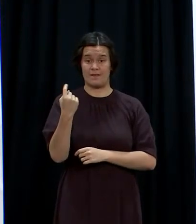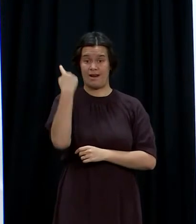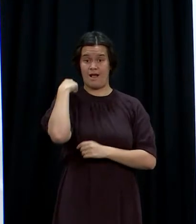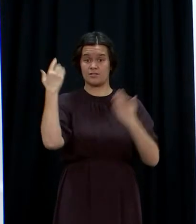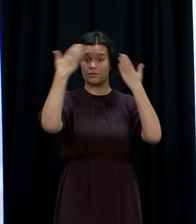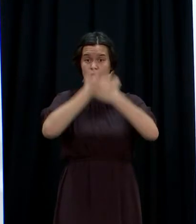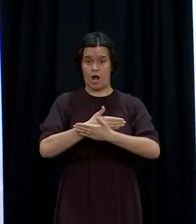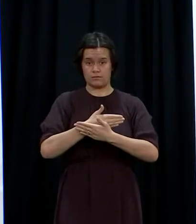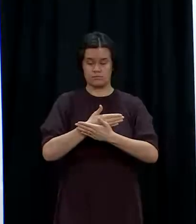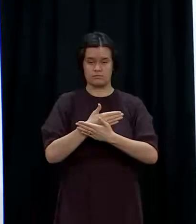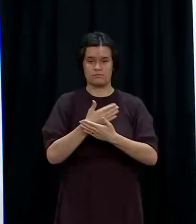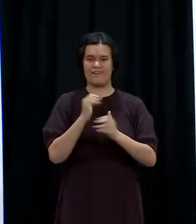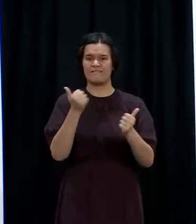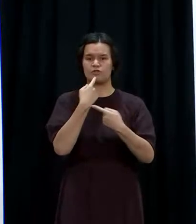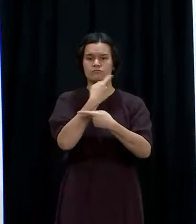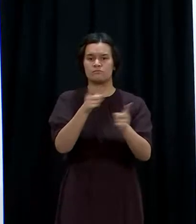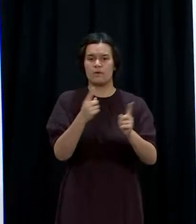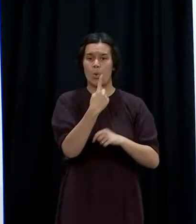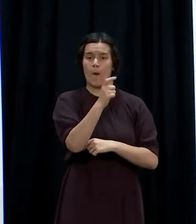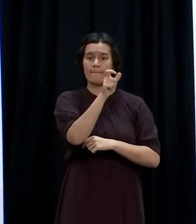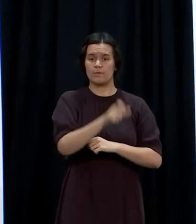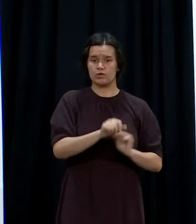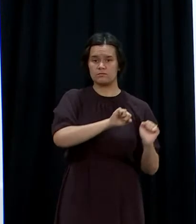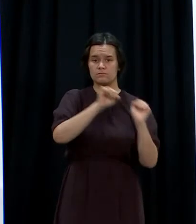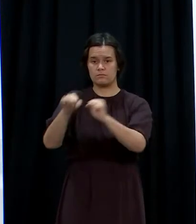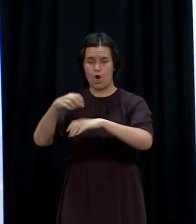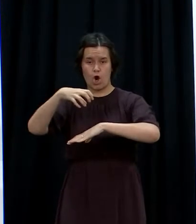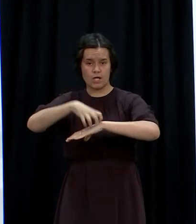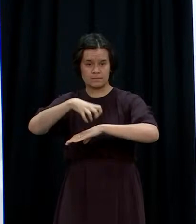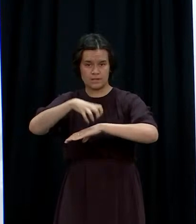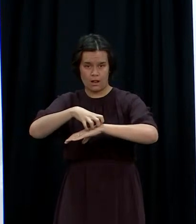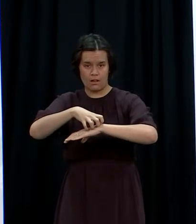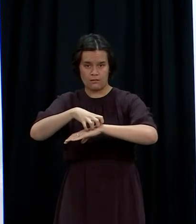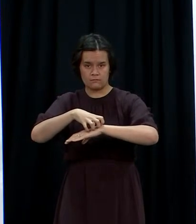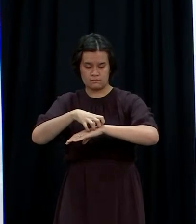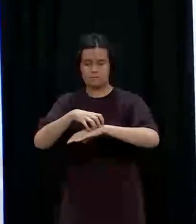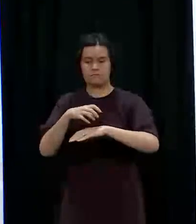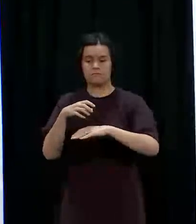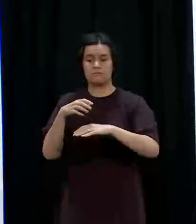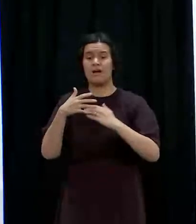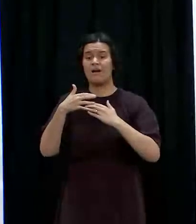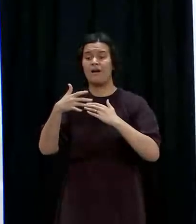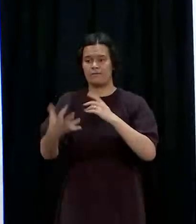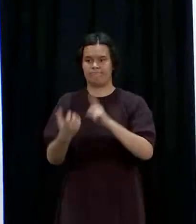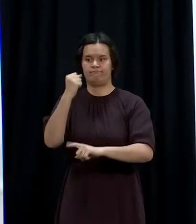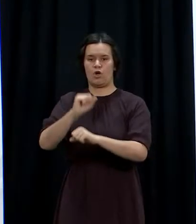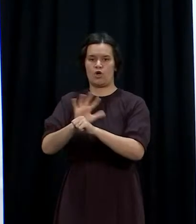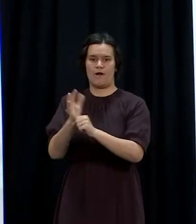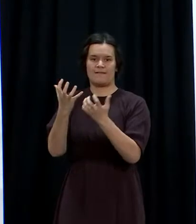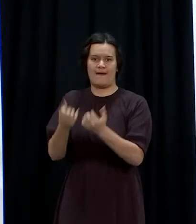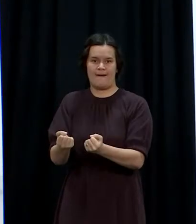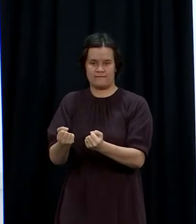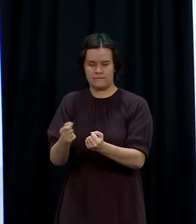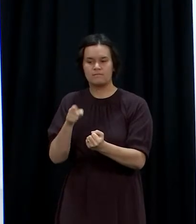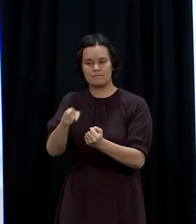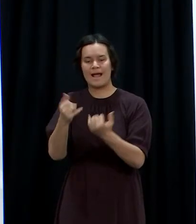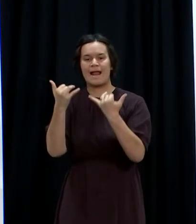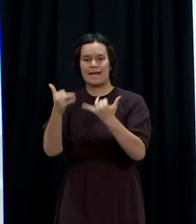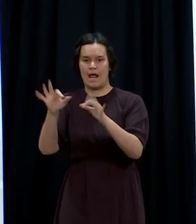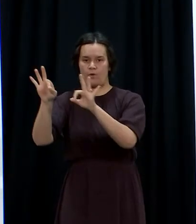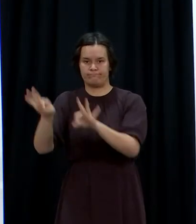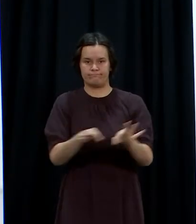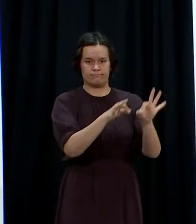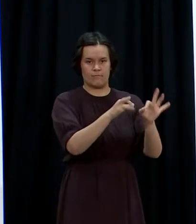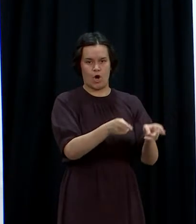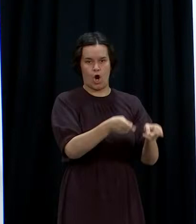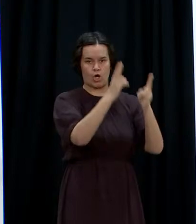to Middlemore Hospital for treatment, is in isolation and has been transferred to a quarantine facility today. Auckland Regional